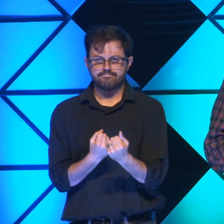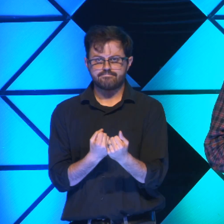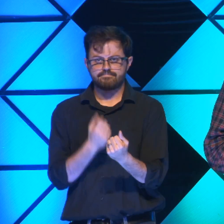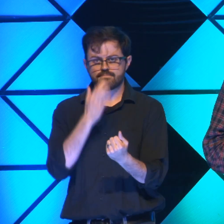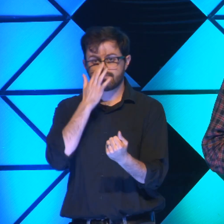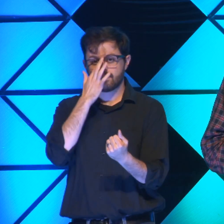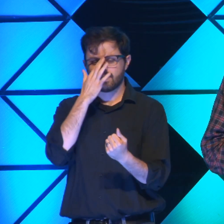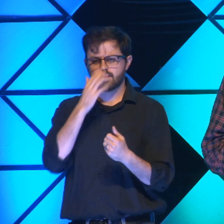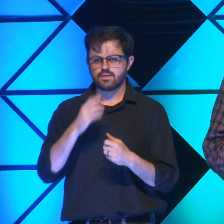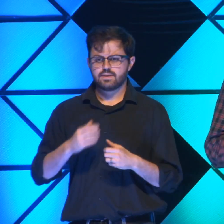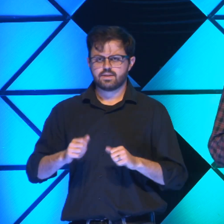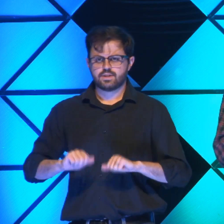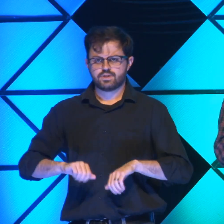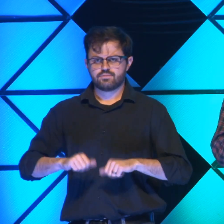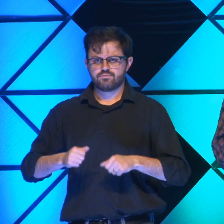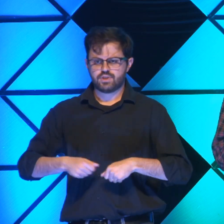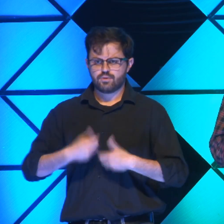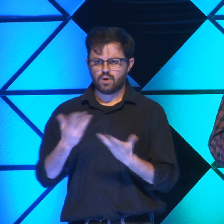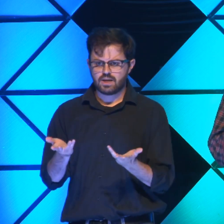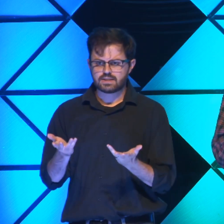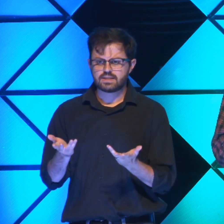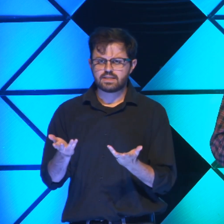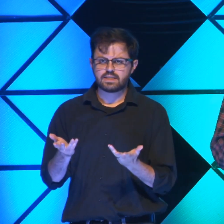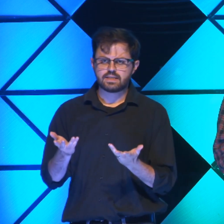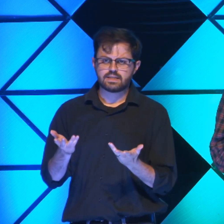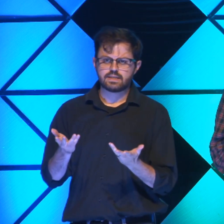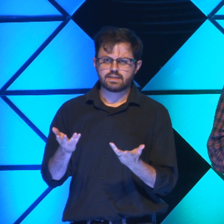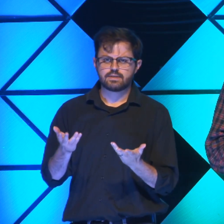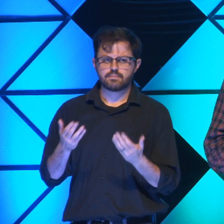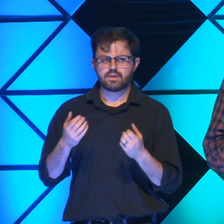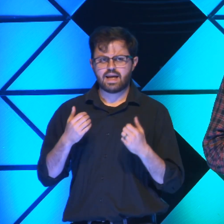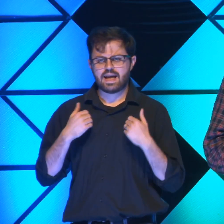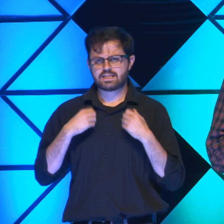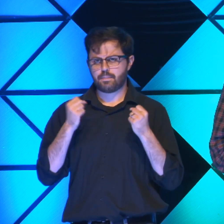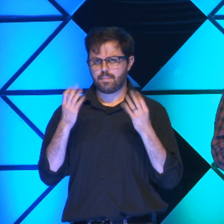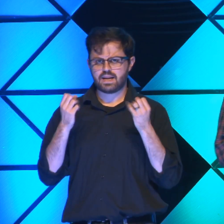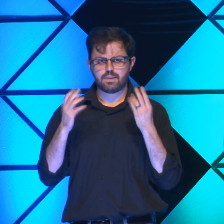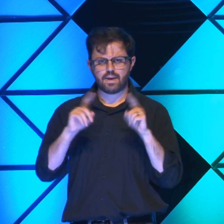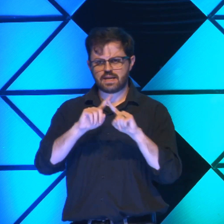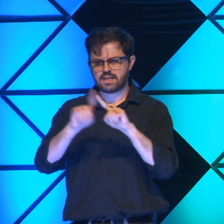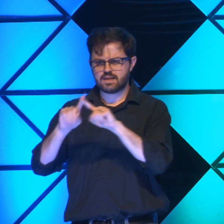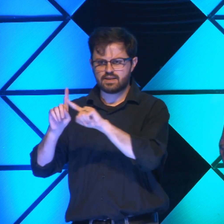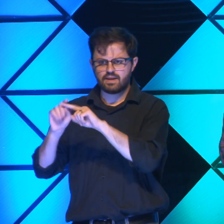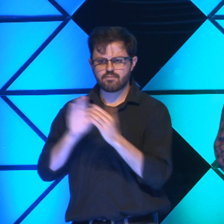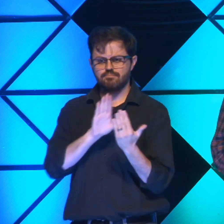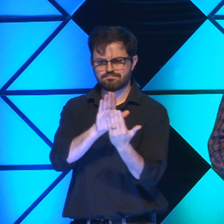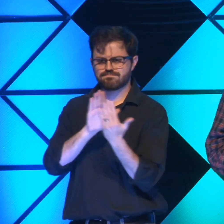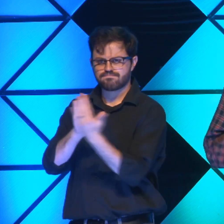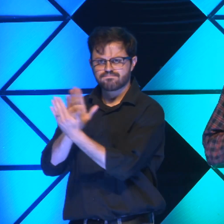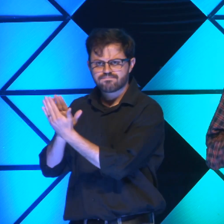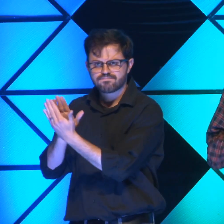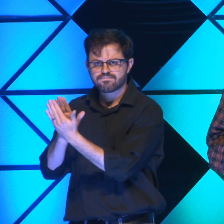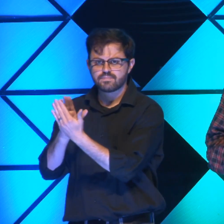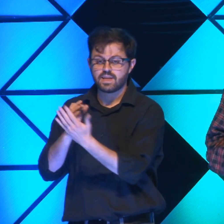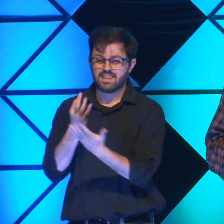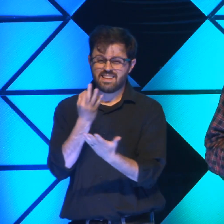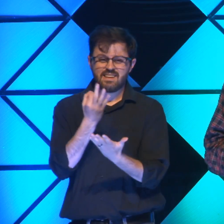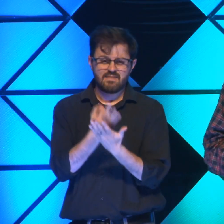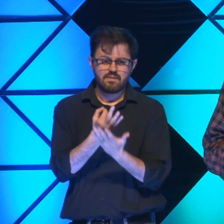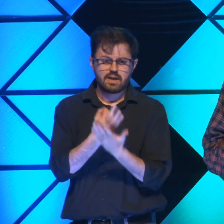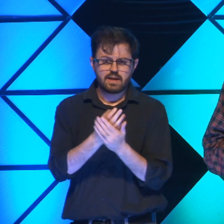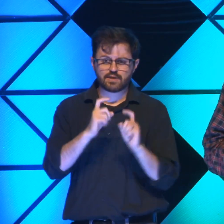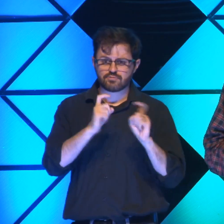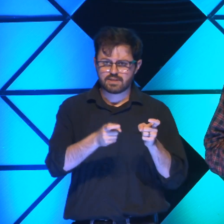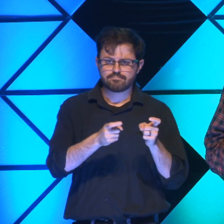Generosity takes many forms. Financial gifts are important. Money can make a huge difference in those type of